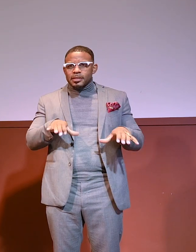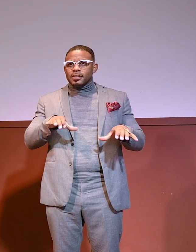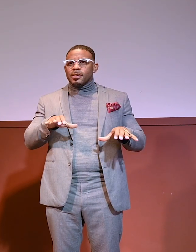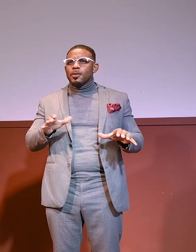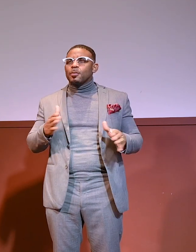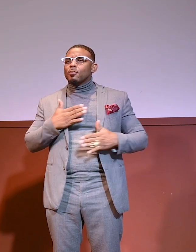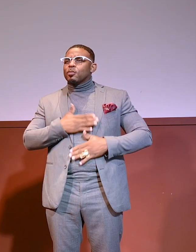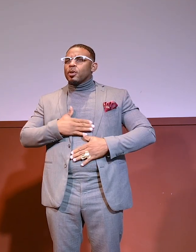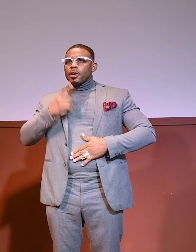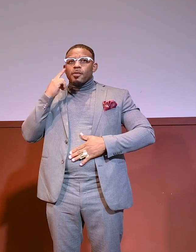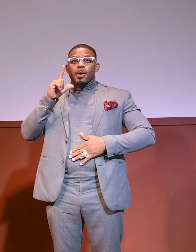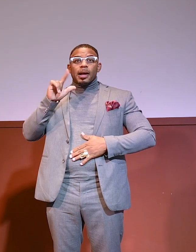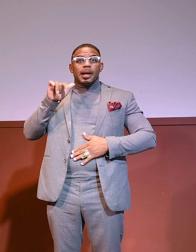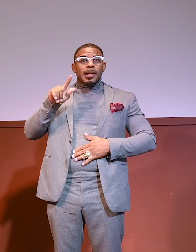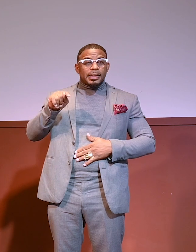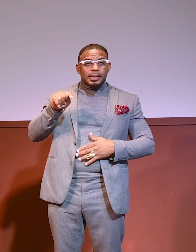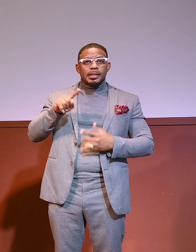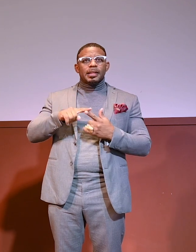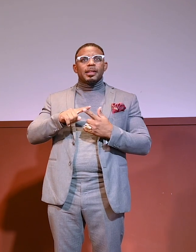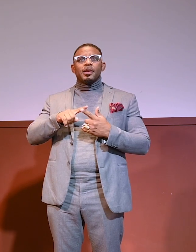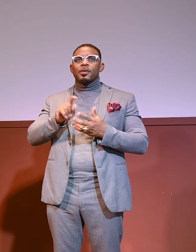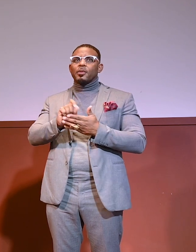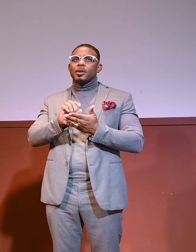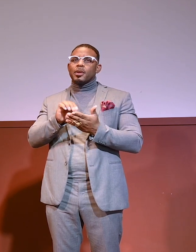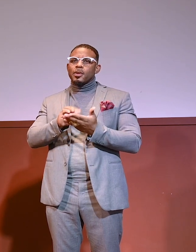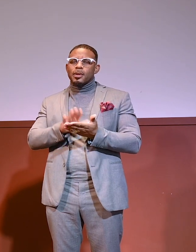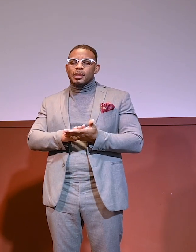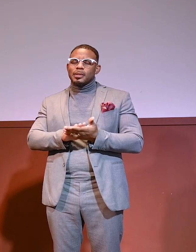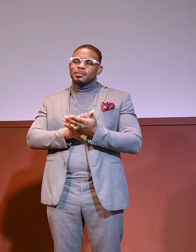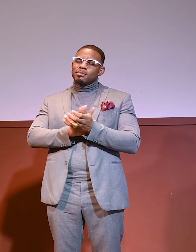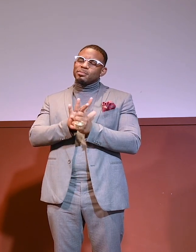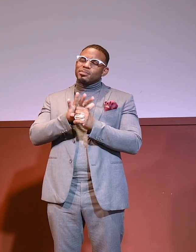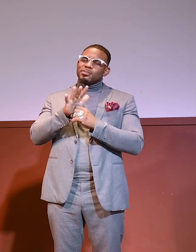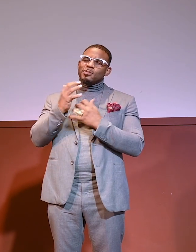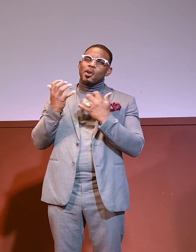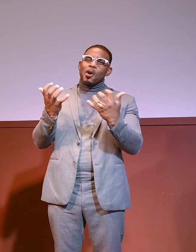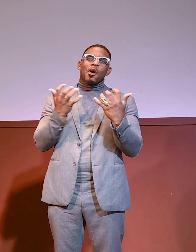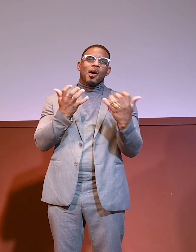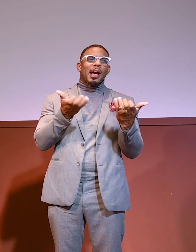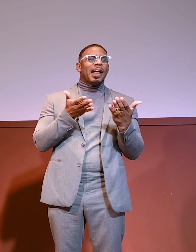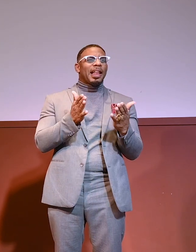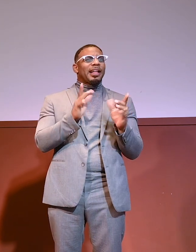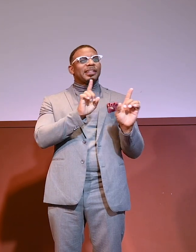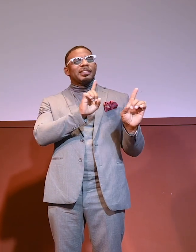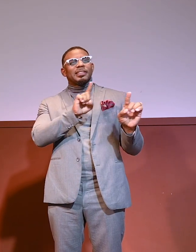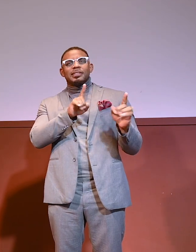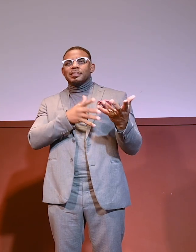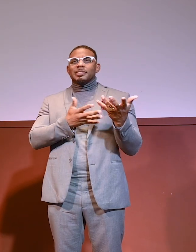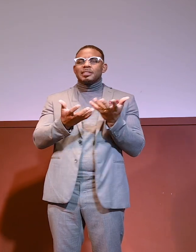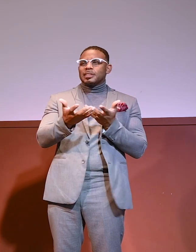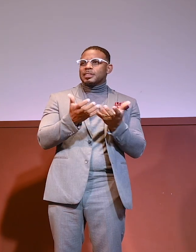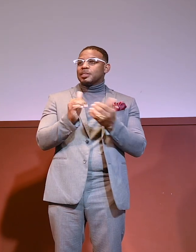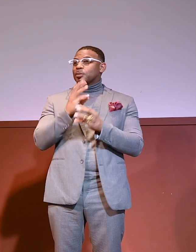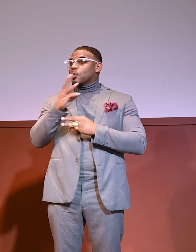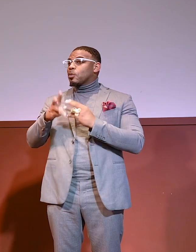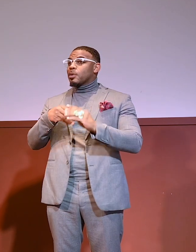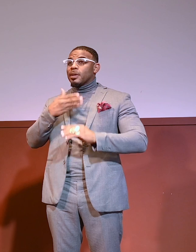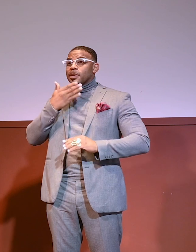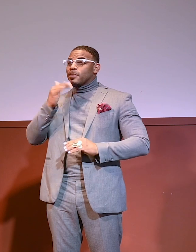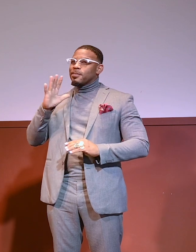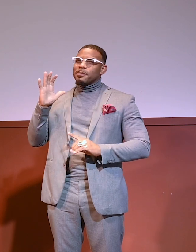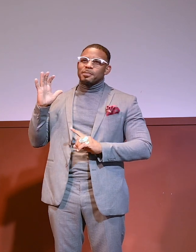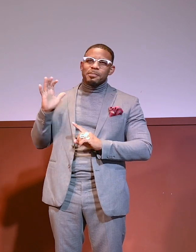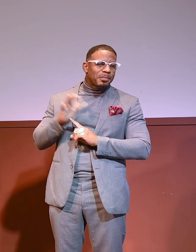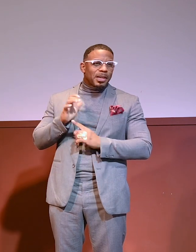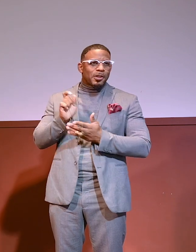appreciation for literature and the written word with countless audiences, allowing attendees to interact with some of the world's